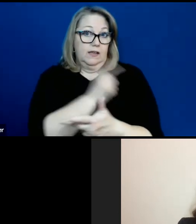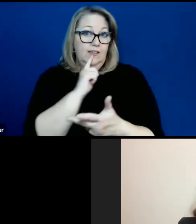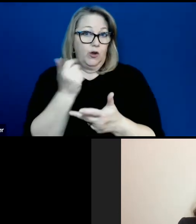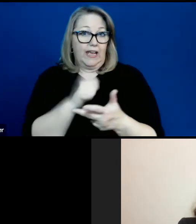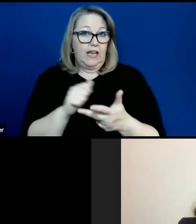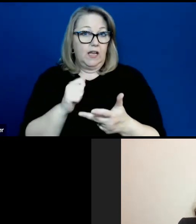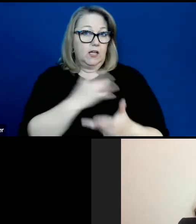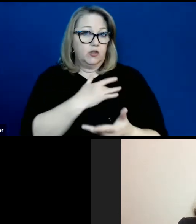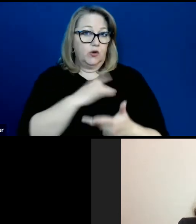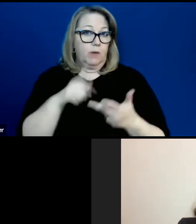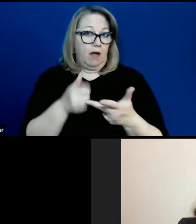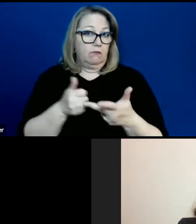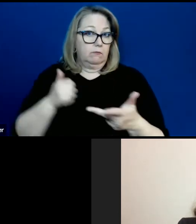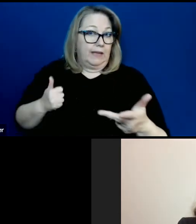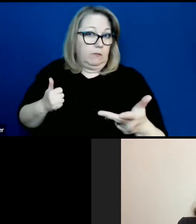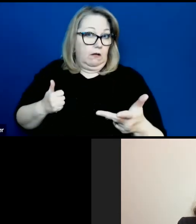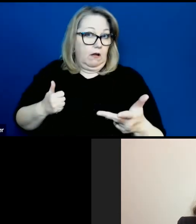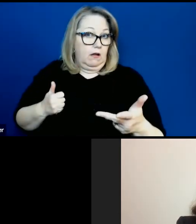vaccine?